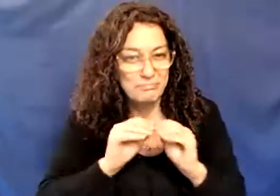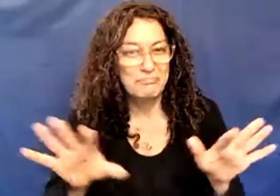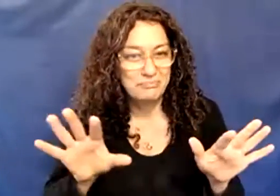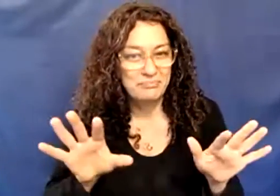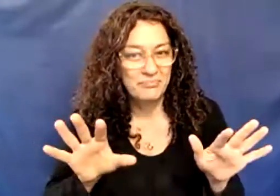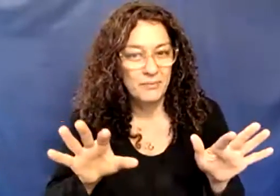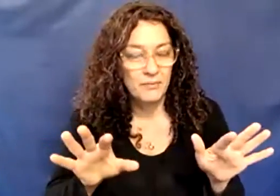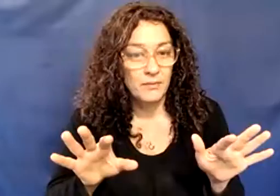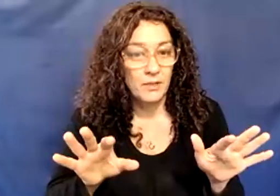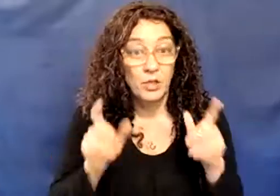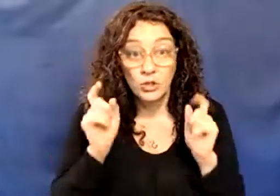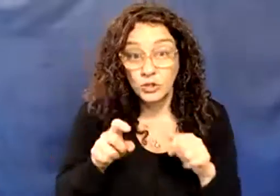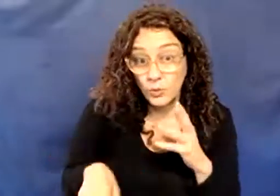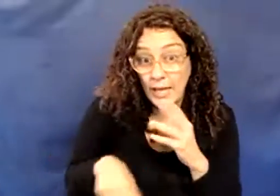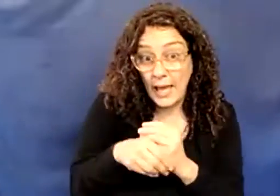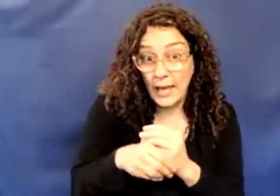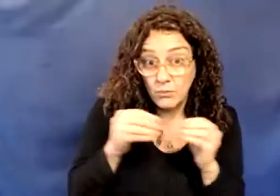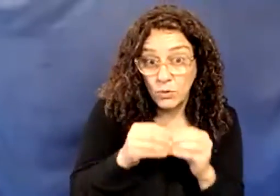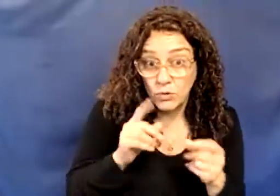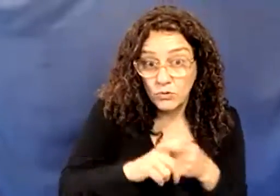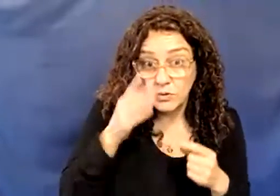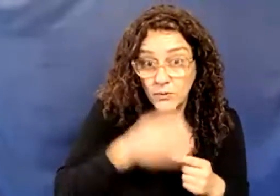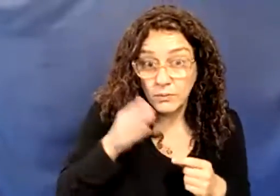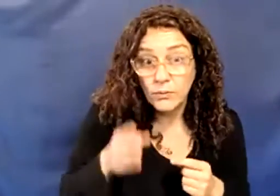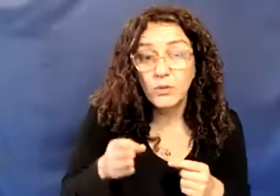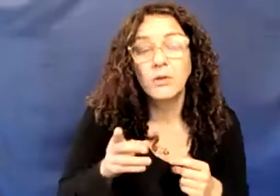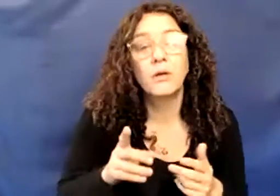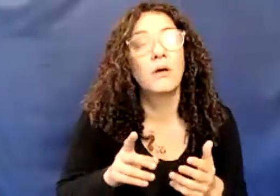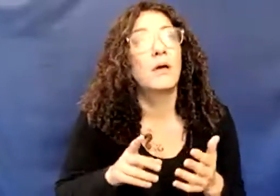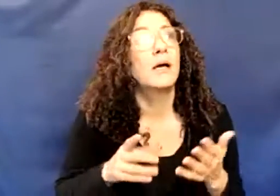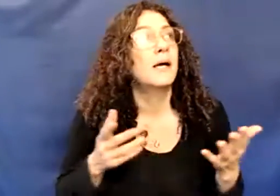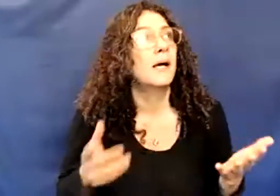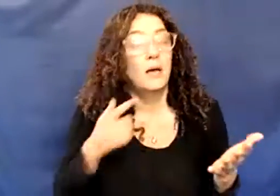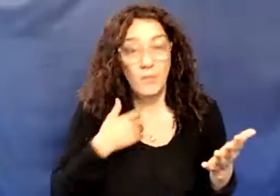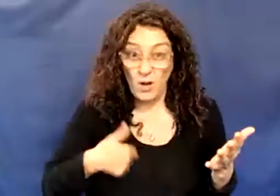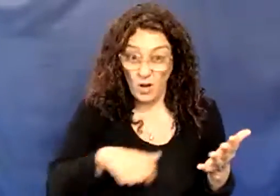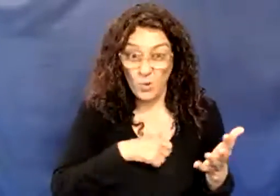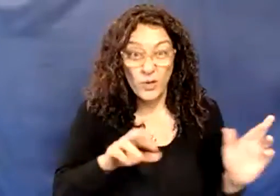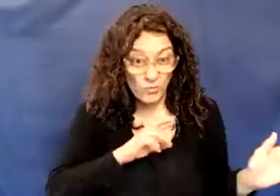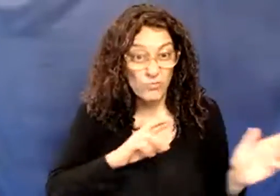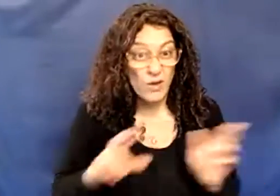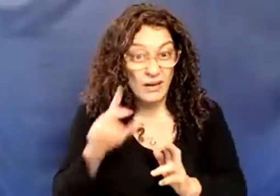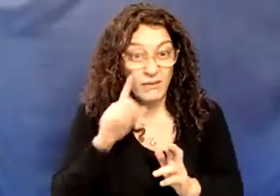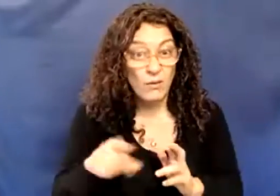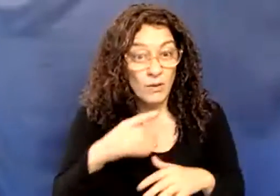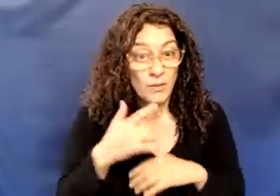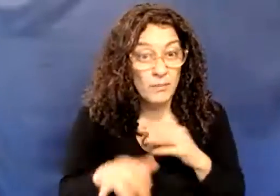Do we need to add to the big book? Are we ready for this plain language big book? Should